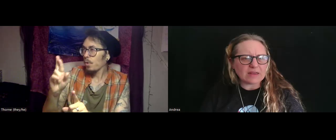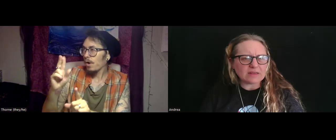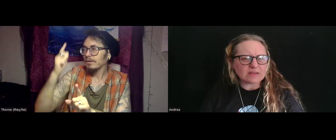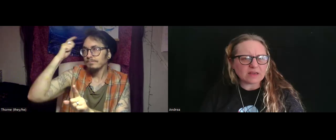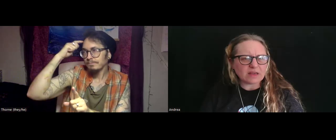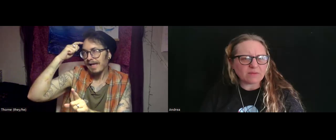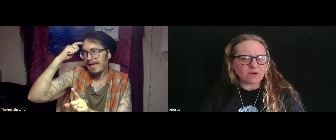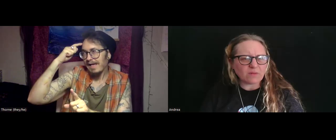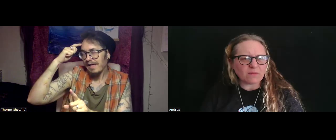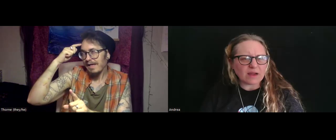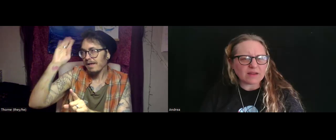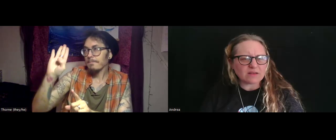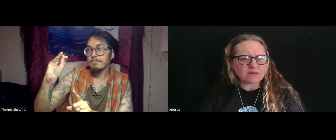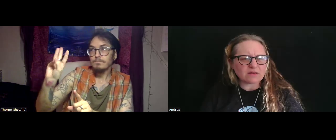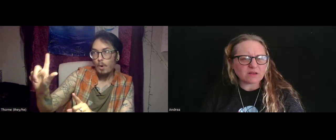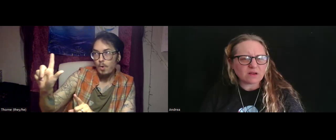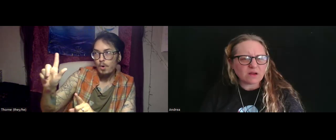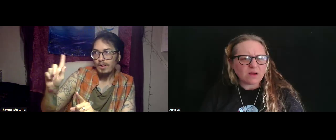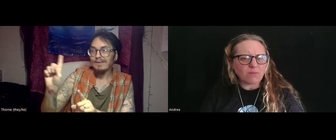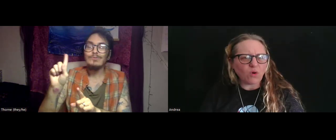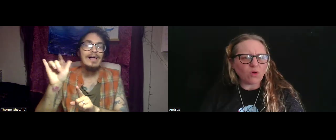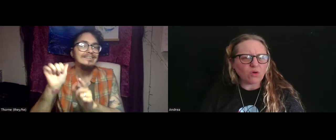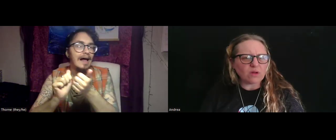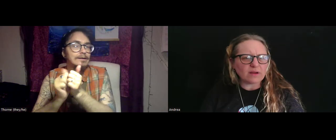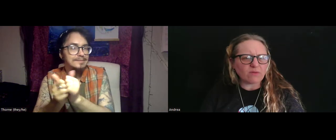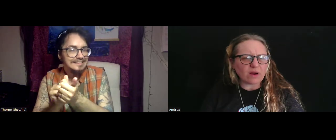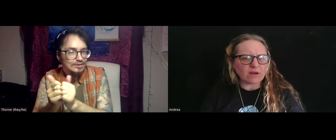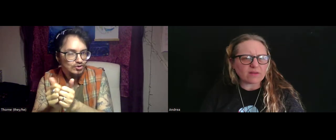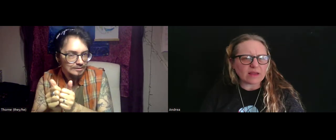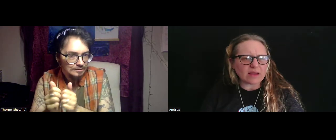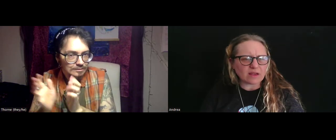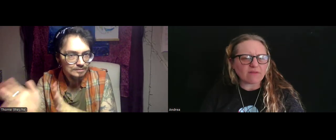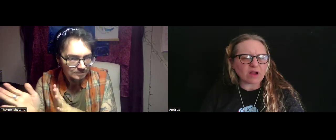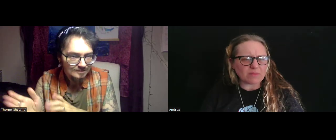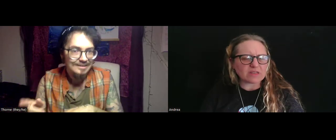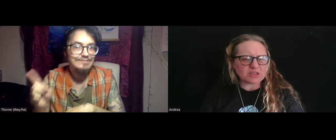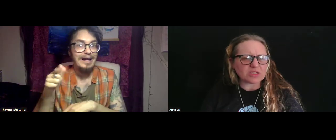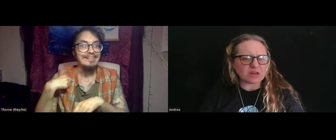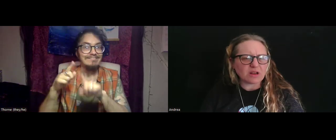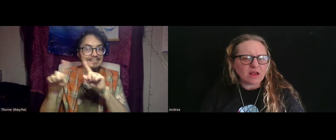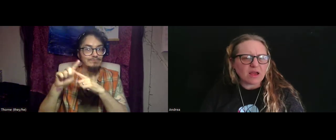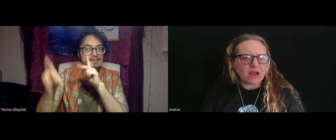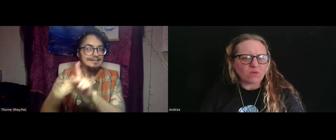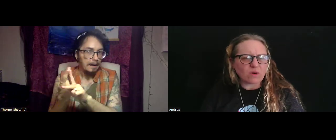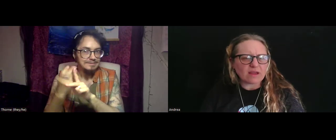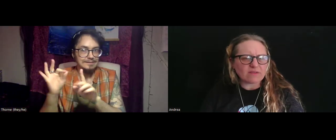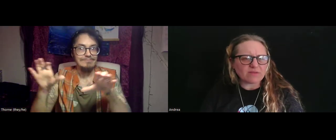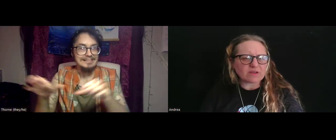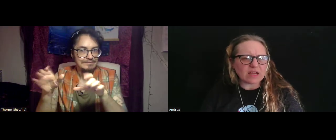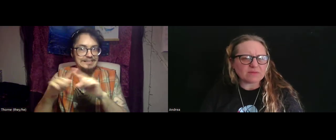Minds Game or Minds Bowl, of where they have a competition and where they have different types